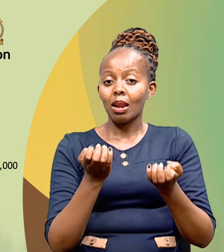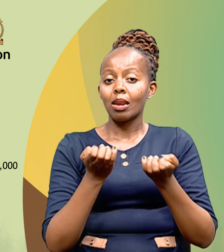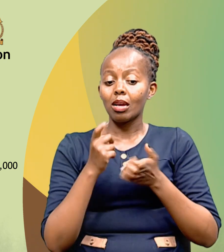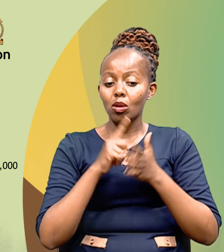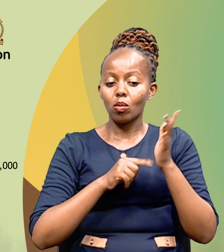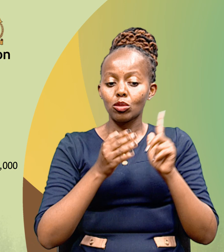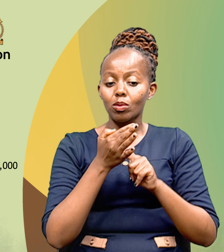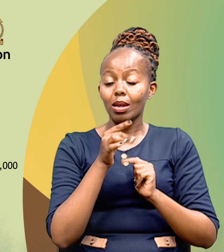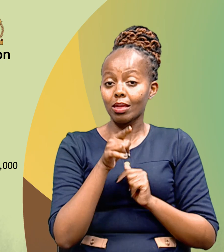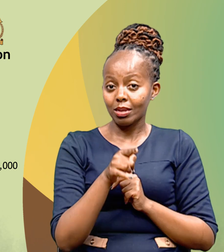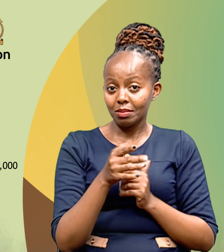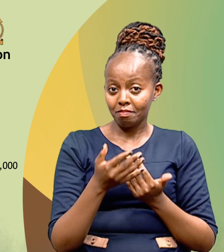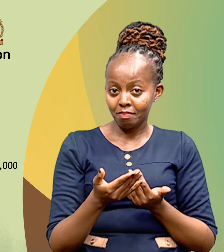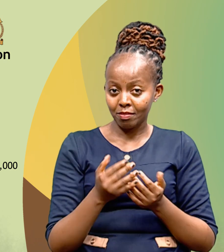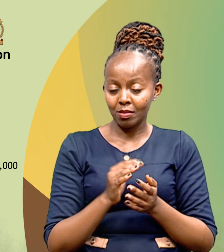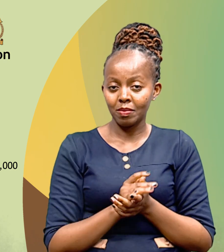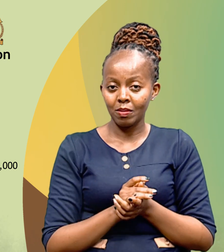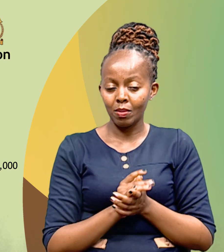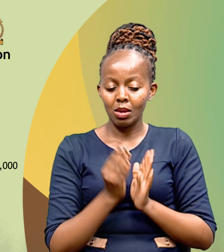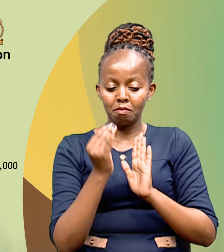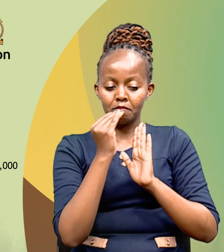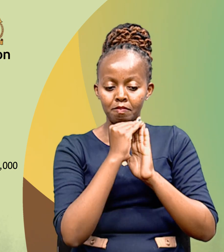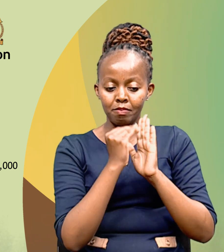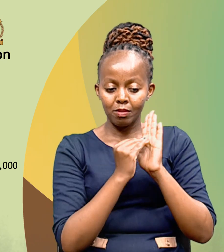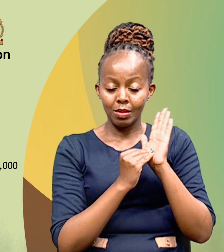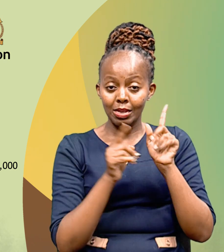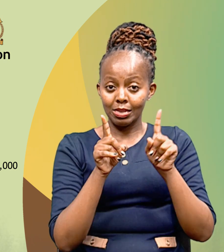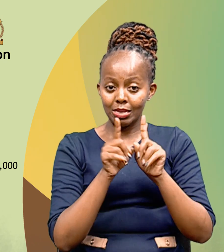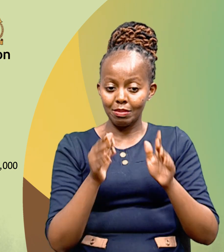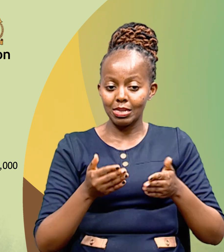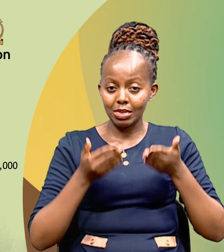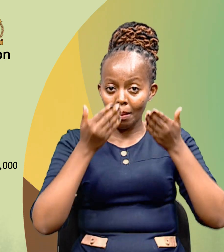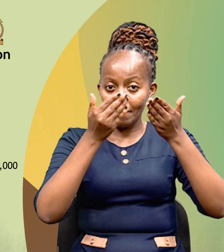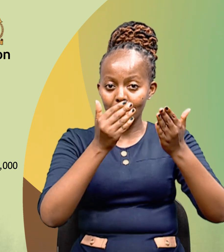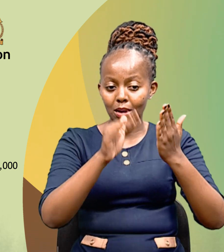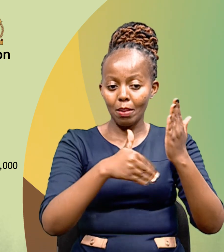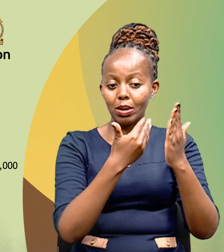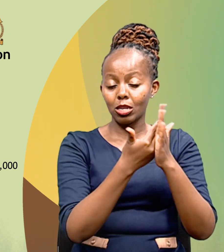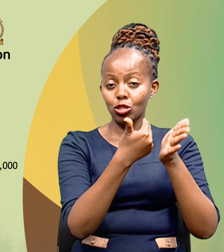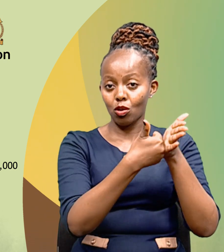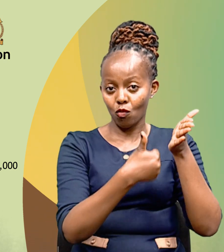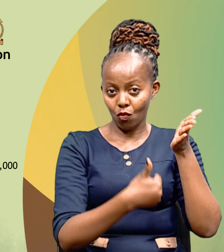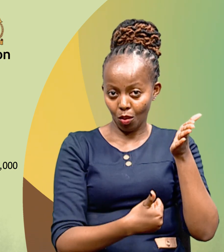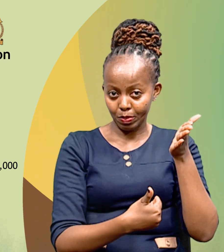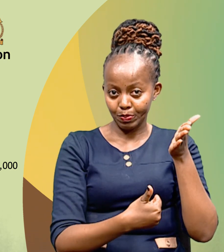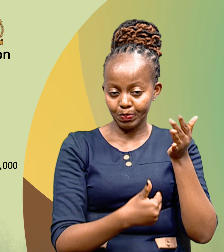Requirement to obtain is fill and submit application form,